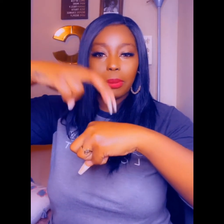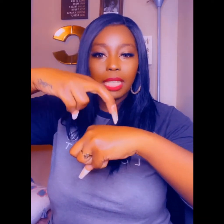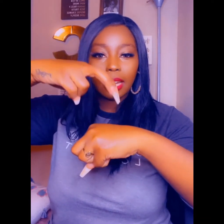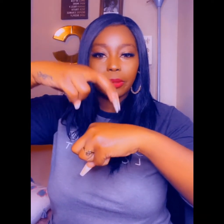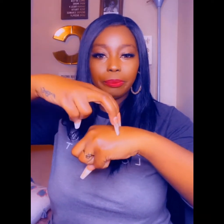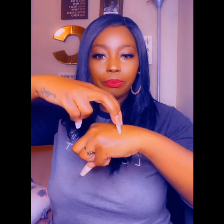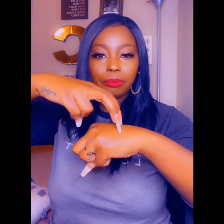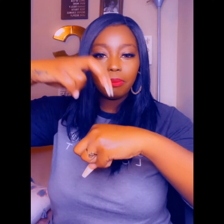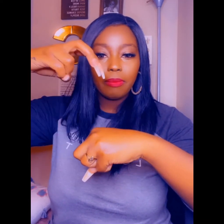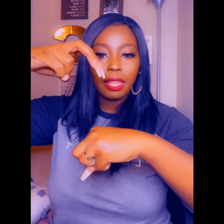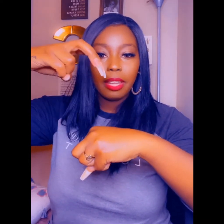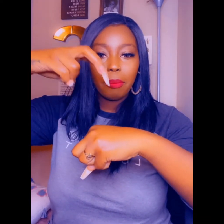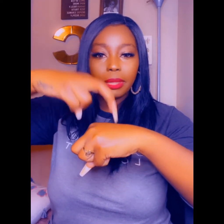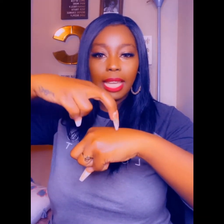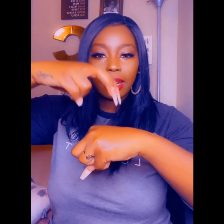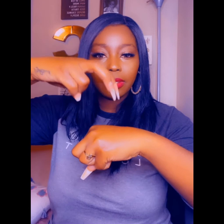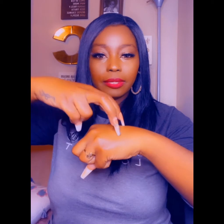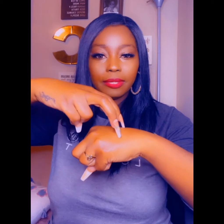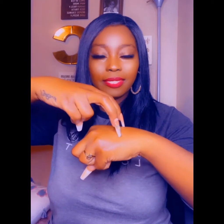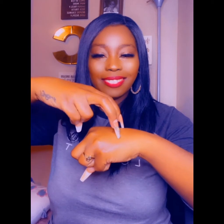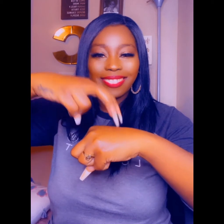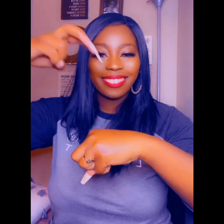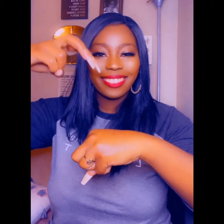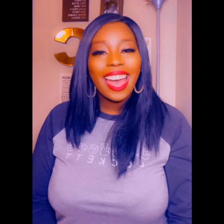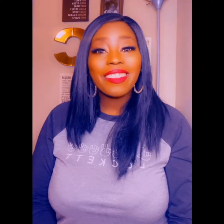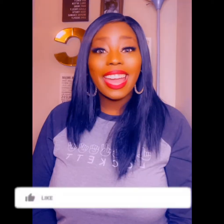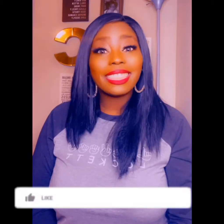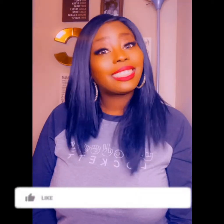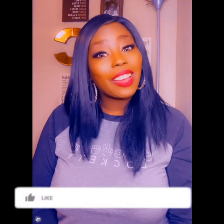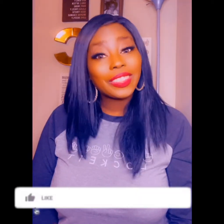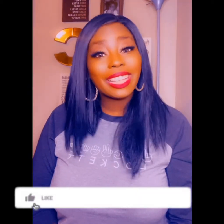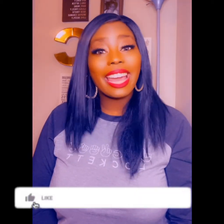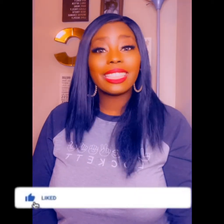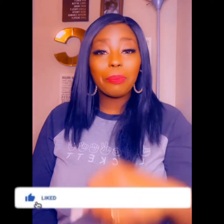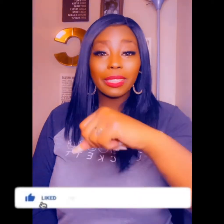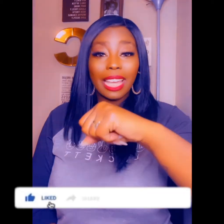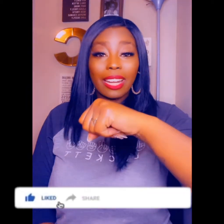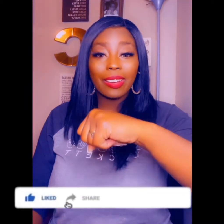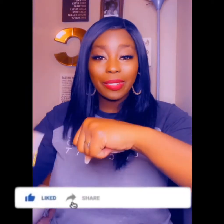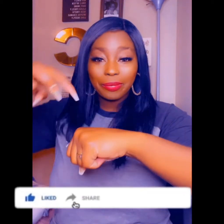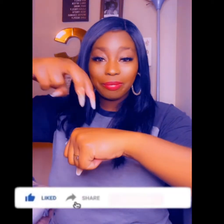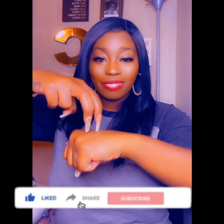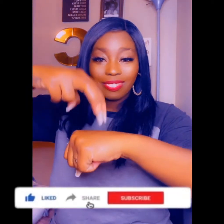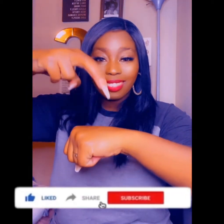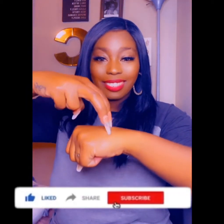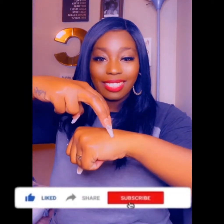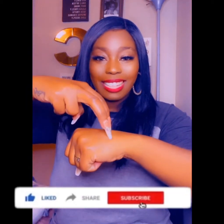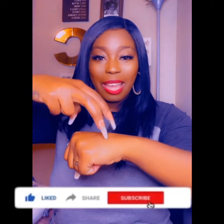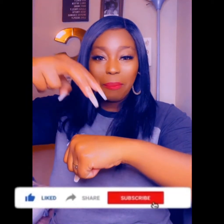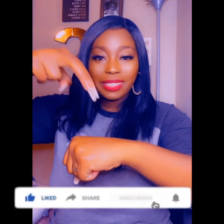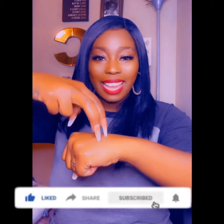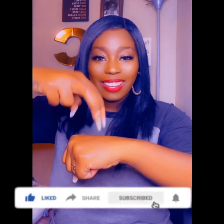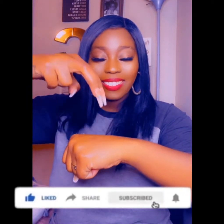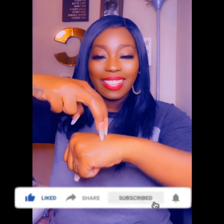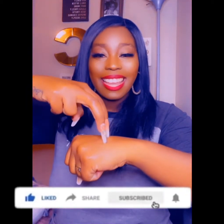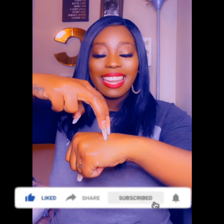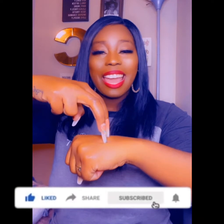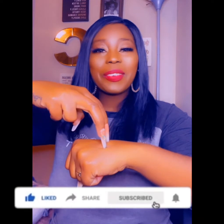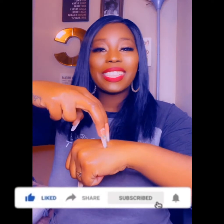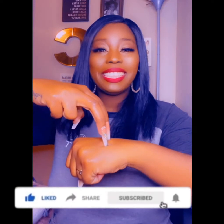potato, potato. All right, I just taught you guys potato. Done potato. Now I'm going to teach you